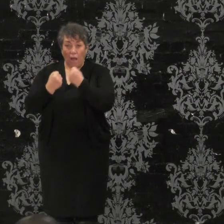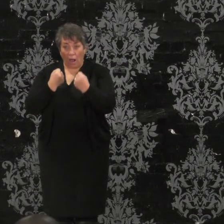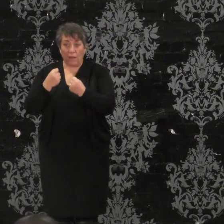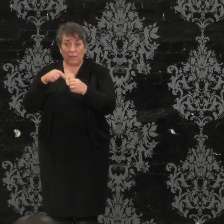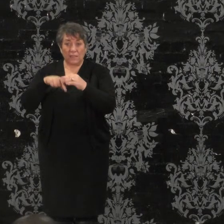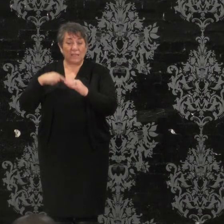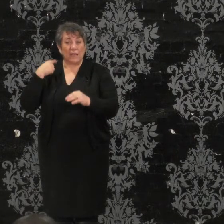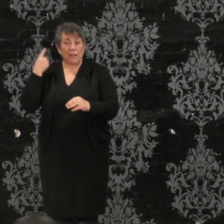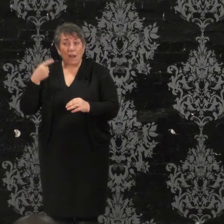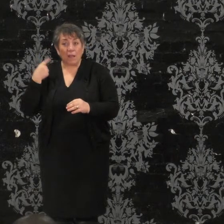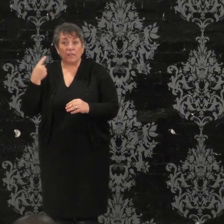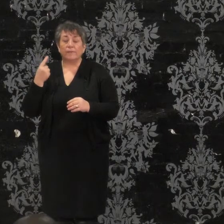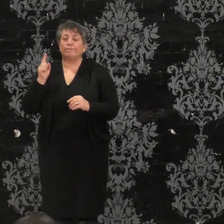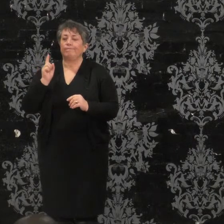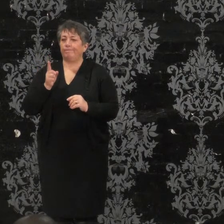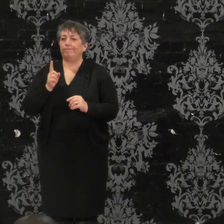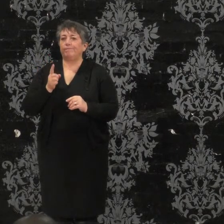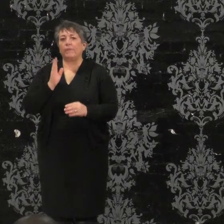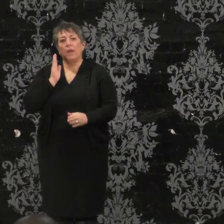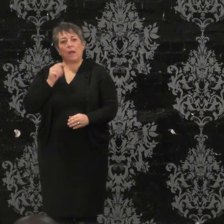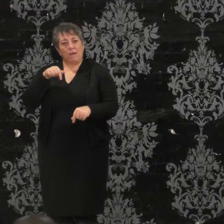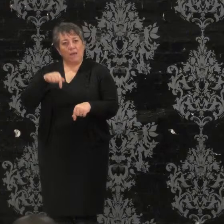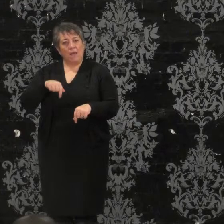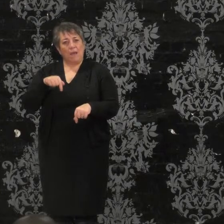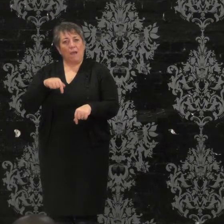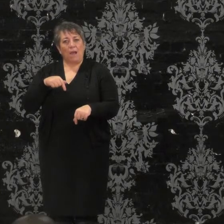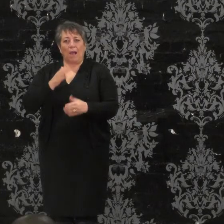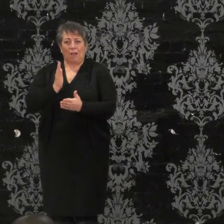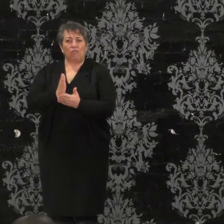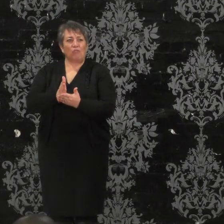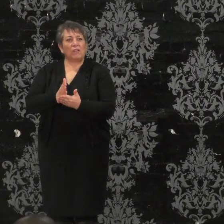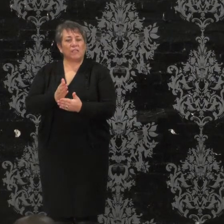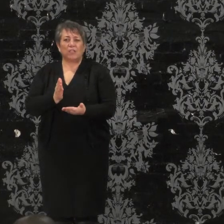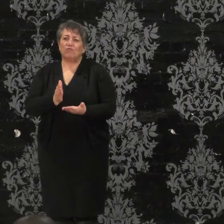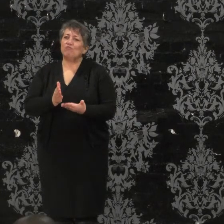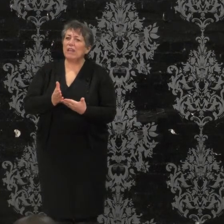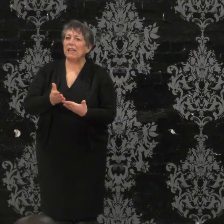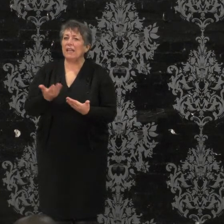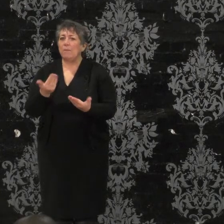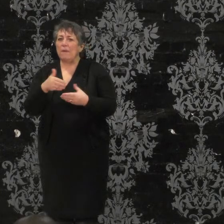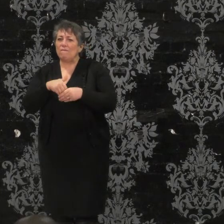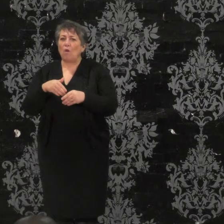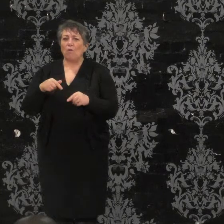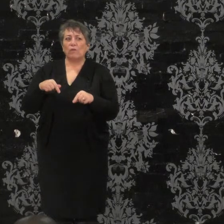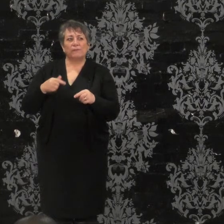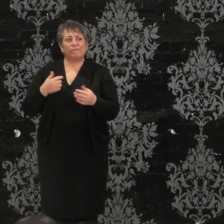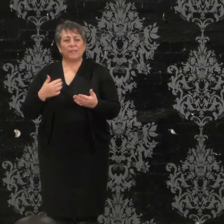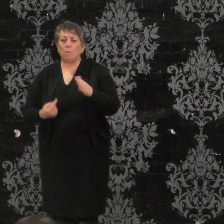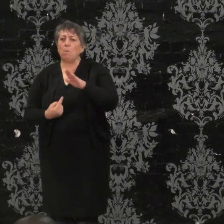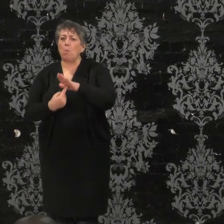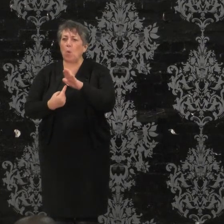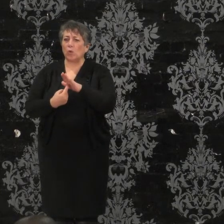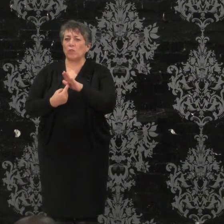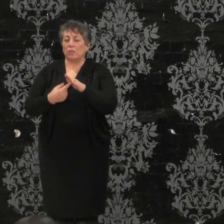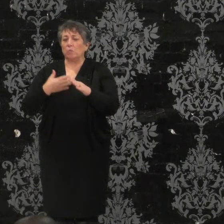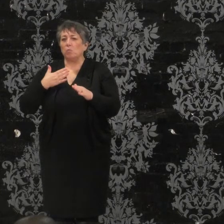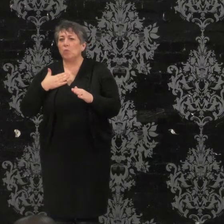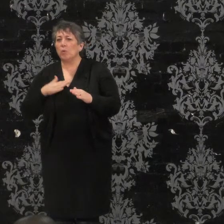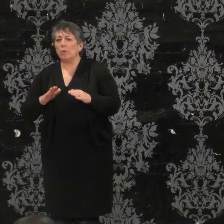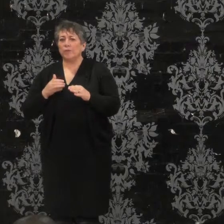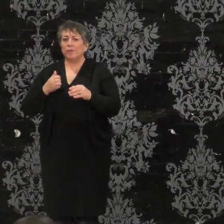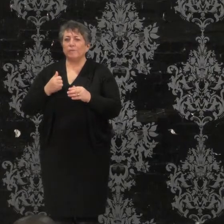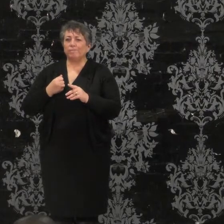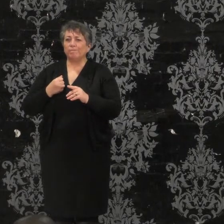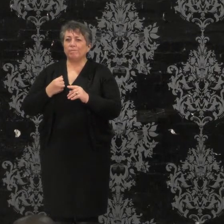what the Trust is all about, and it's been in our DNA for years, so we're delighted to host this important event today. We've got a number